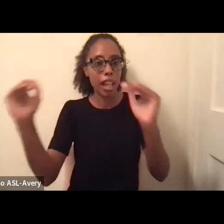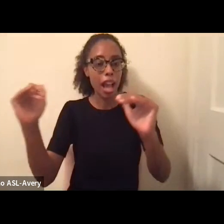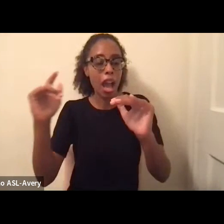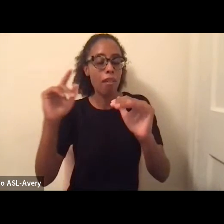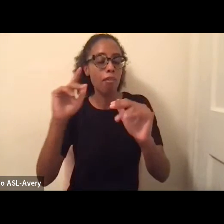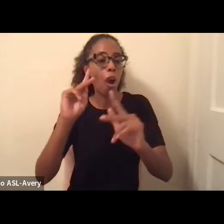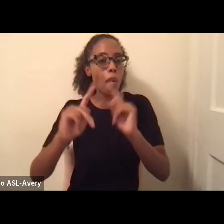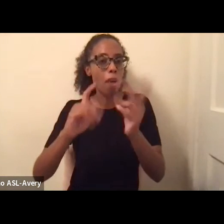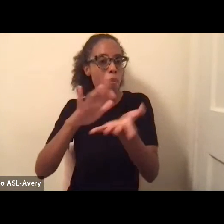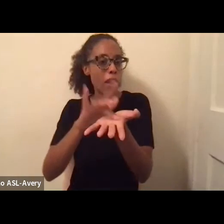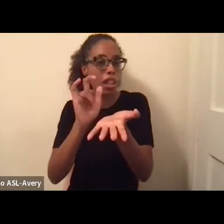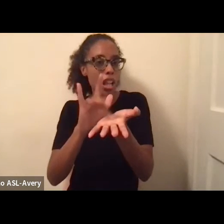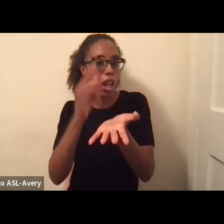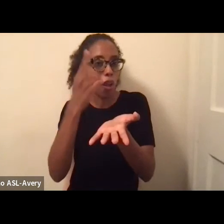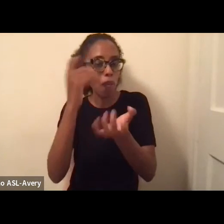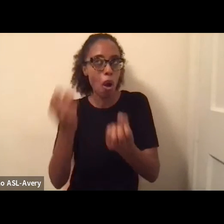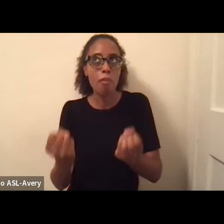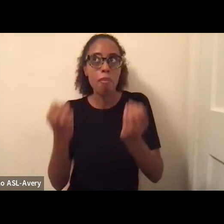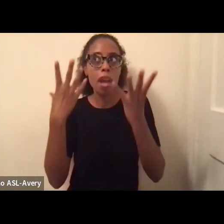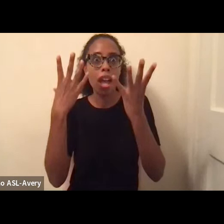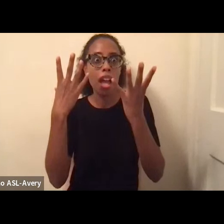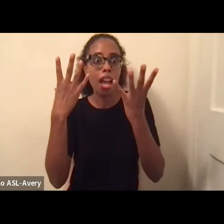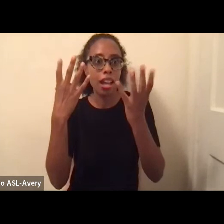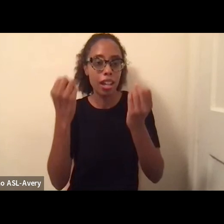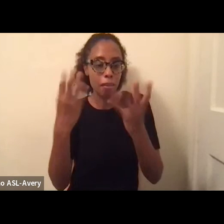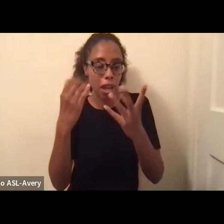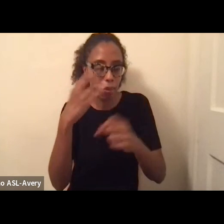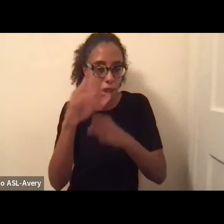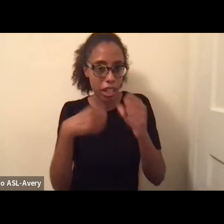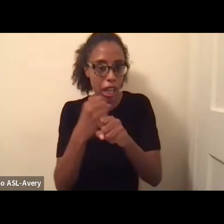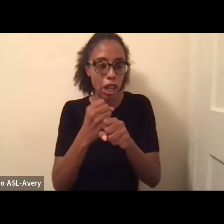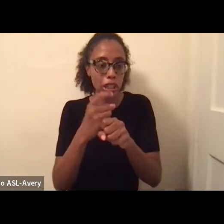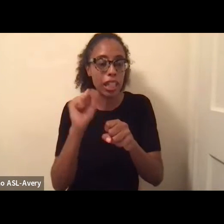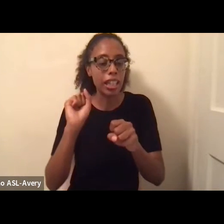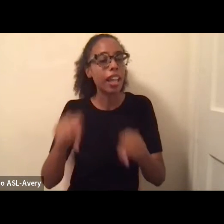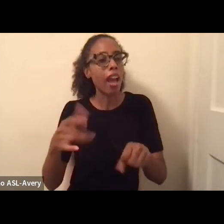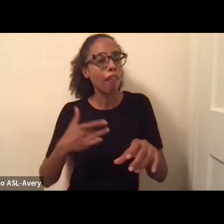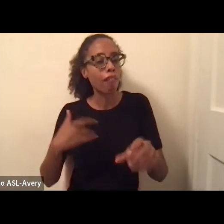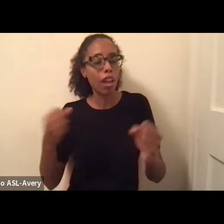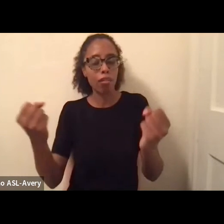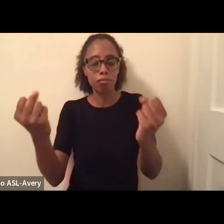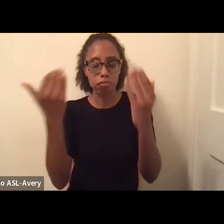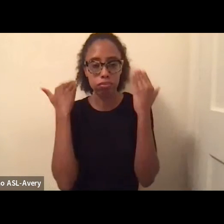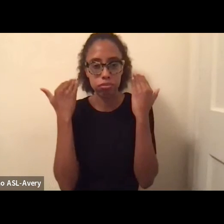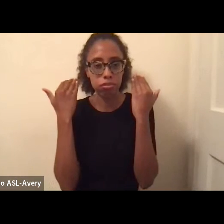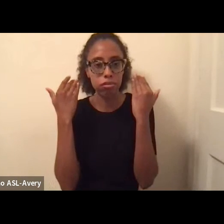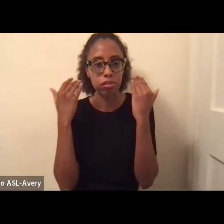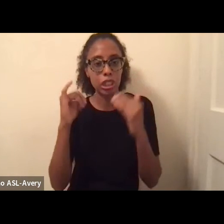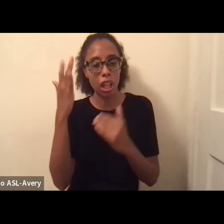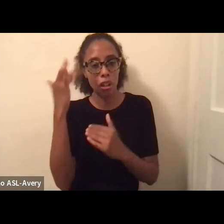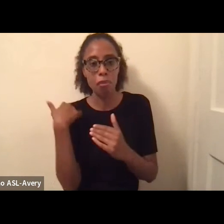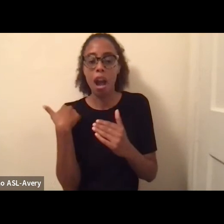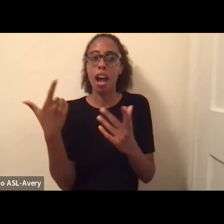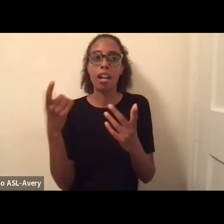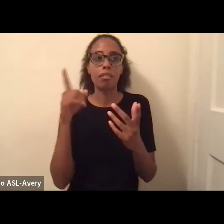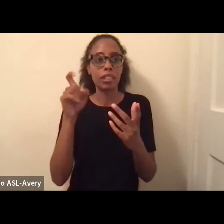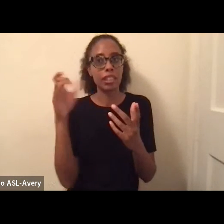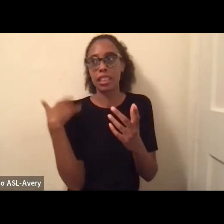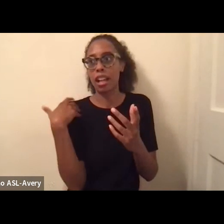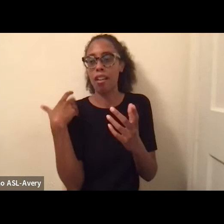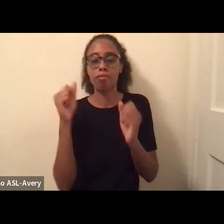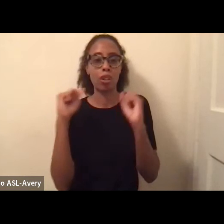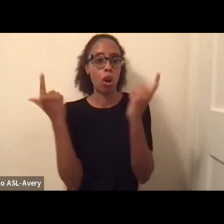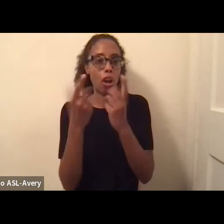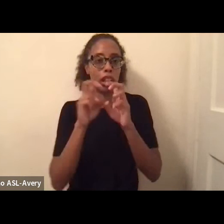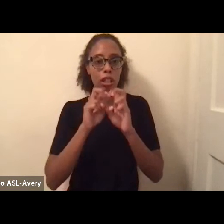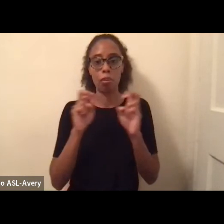us for centuries. That can feel overwhelming. So that's why there has to be all of these panels that just begin